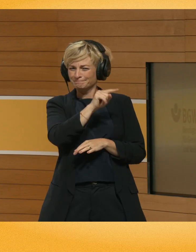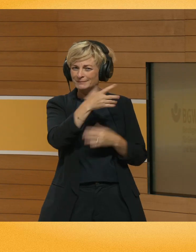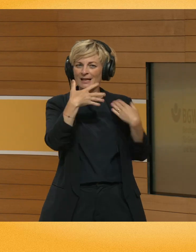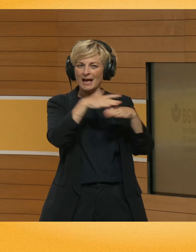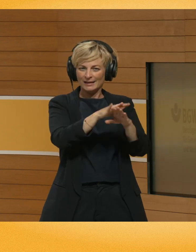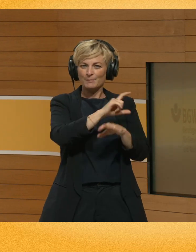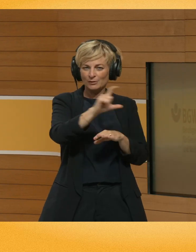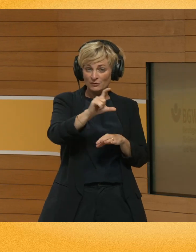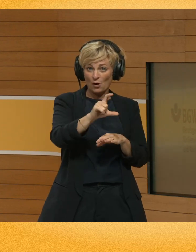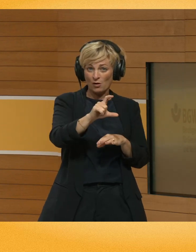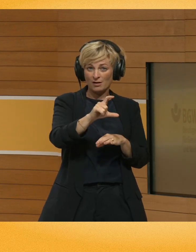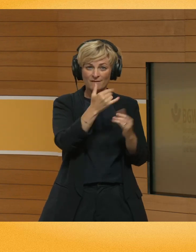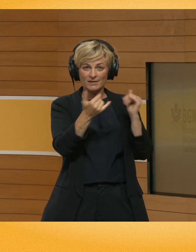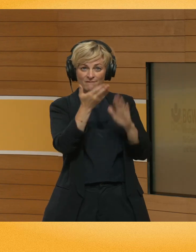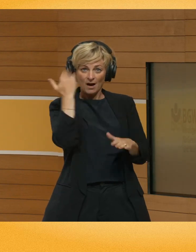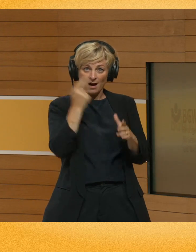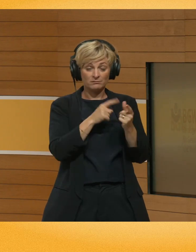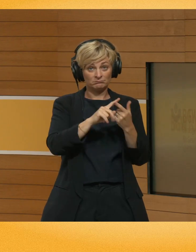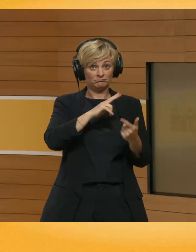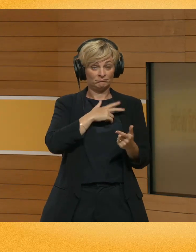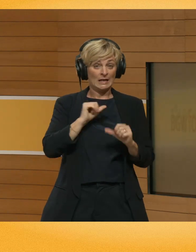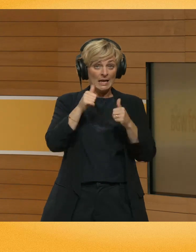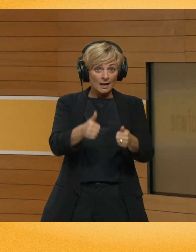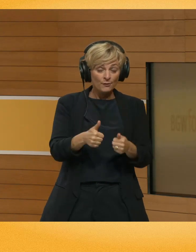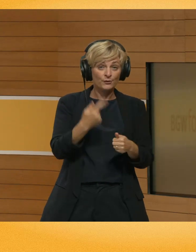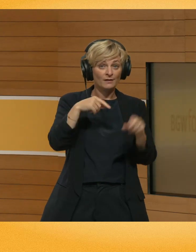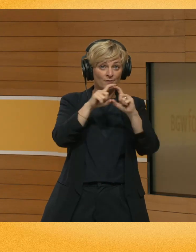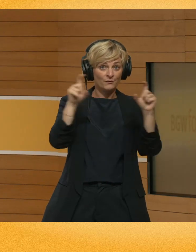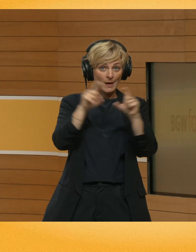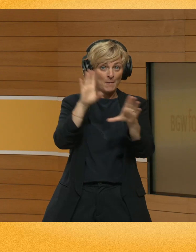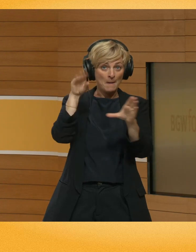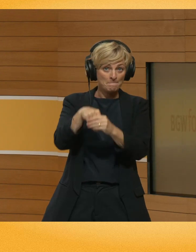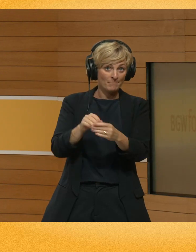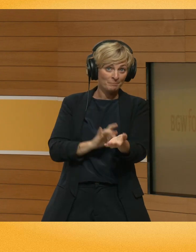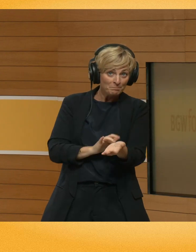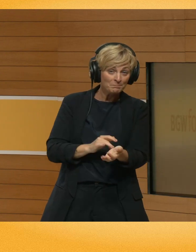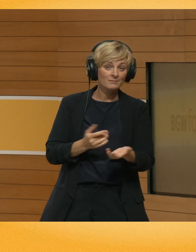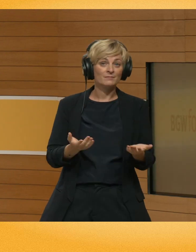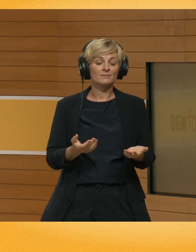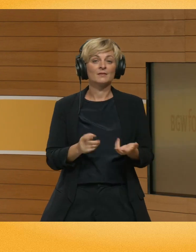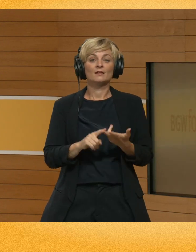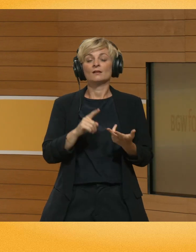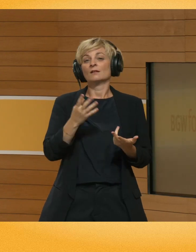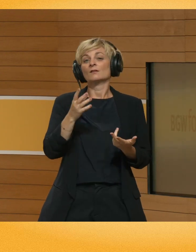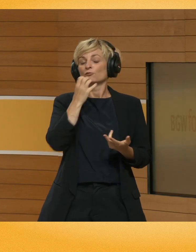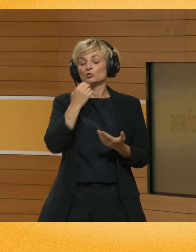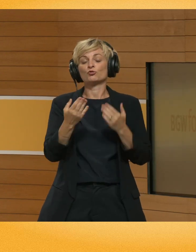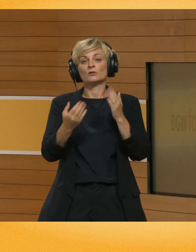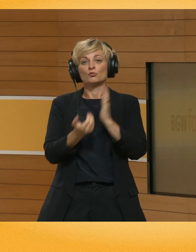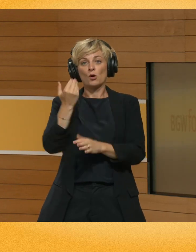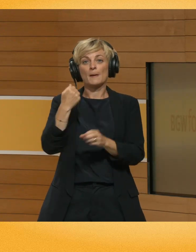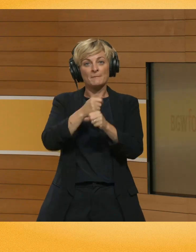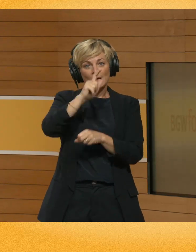to ask new employees, but also the leaders of the wards, how the onboarding helped them to